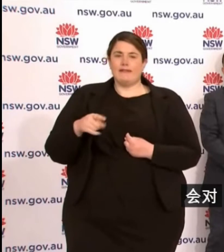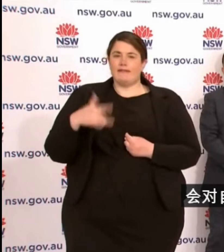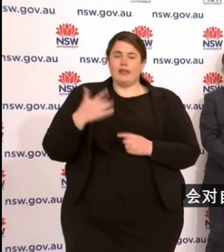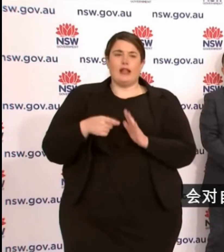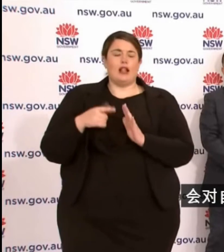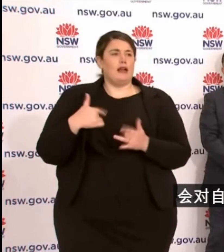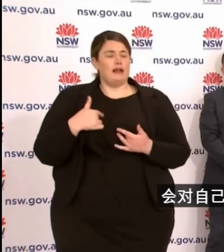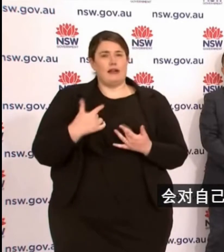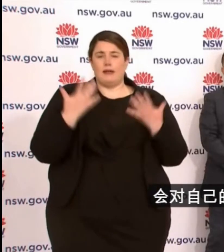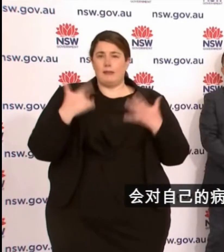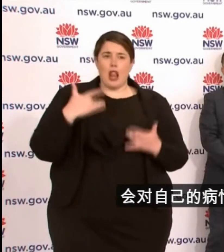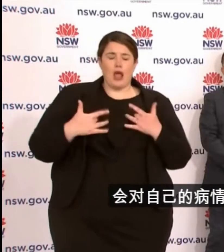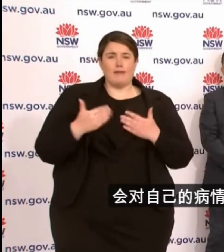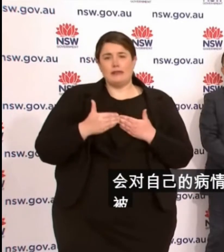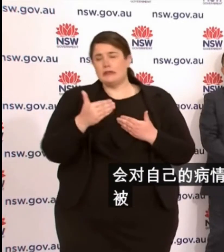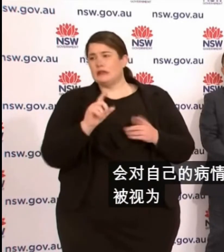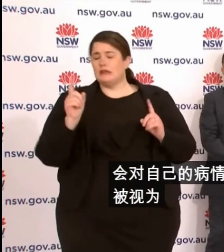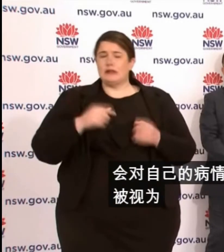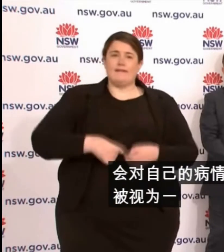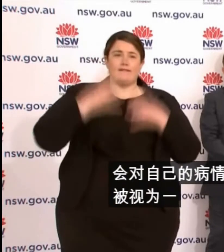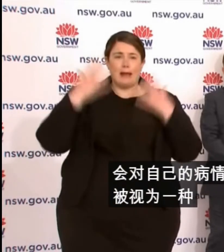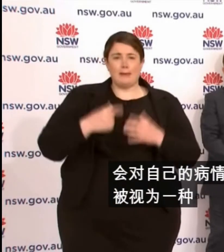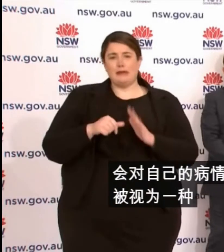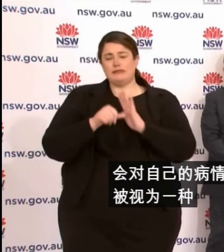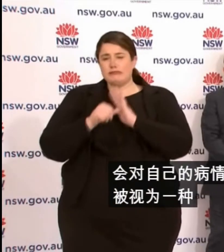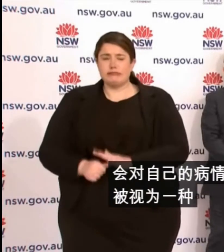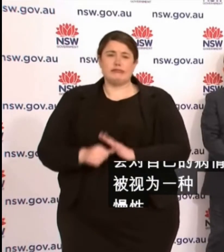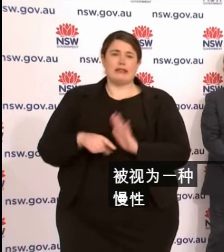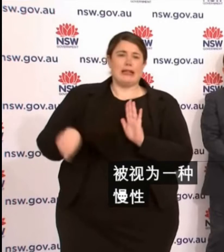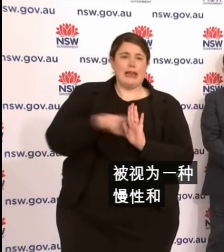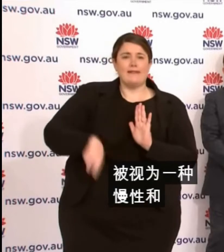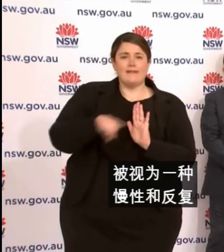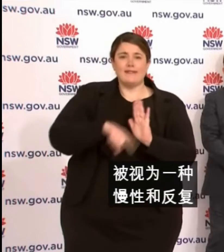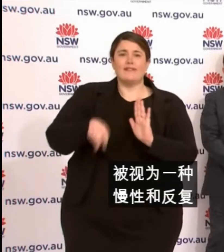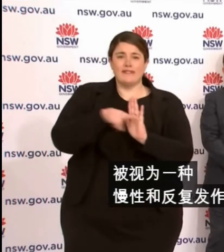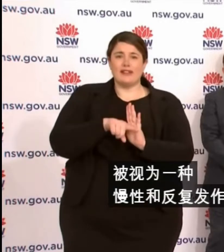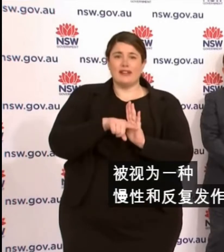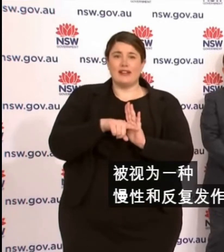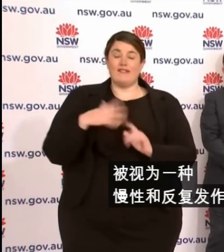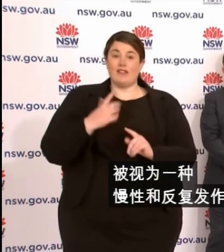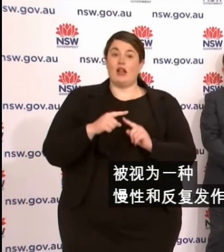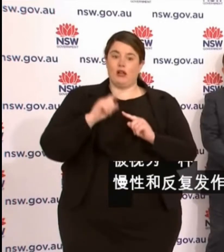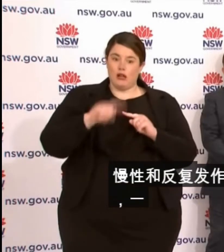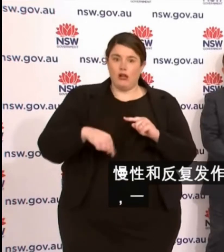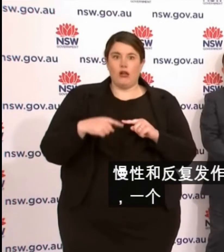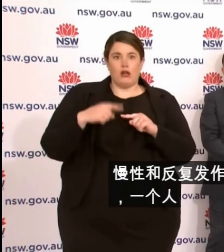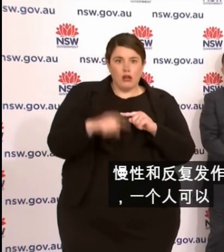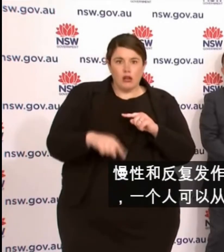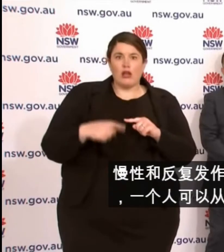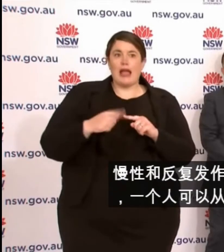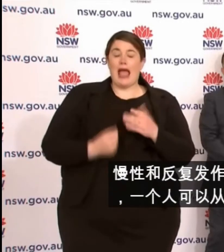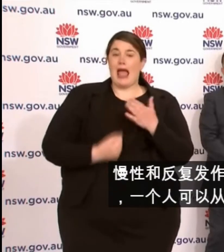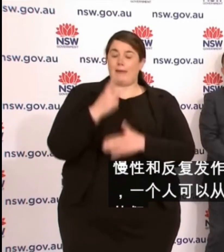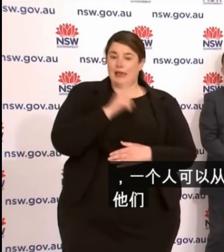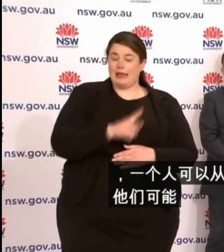and hopelessness about their condition. It was seen as a chronic and recurring condition from which a person could